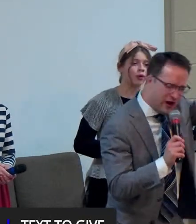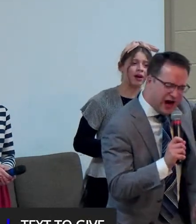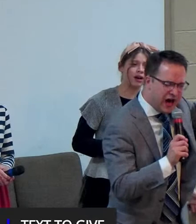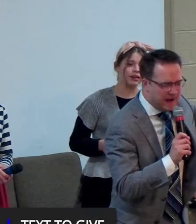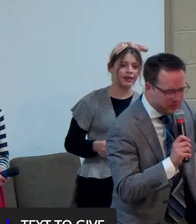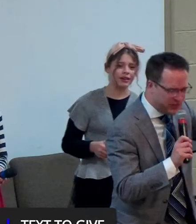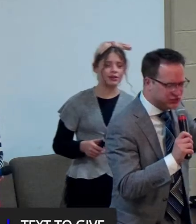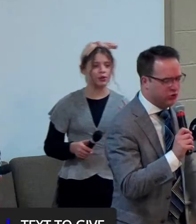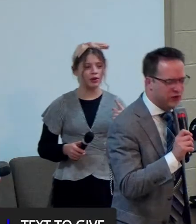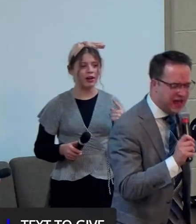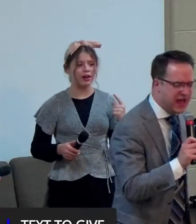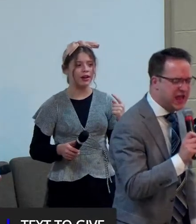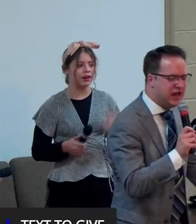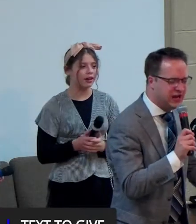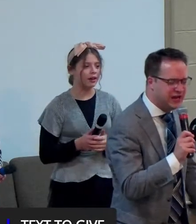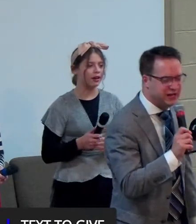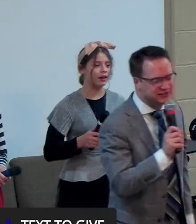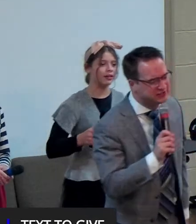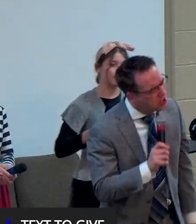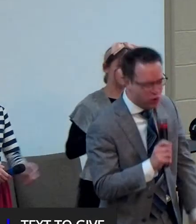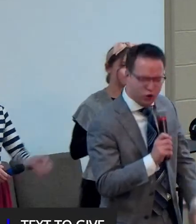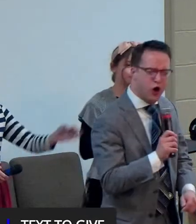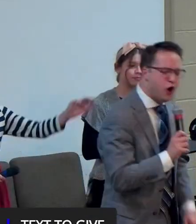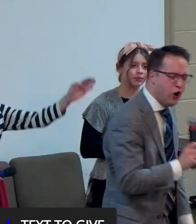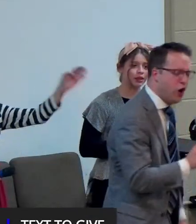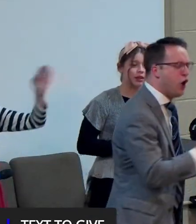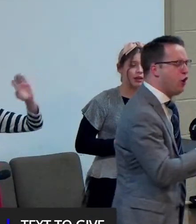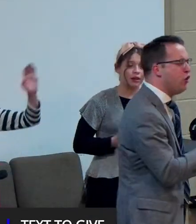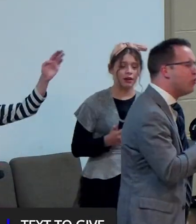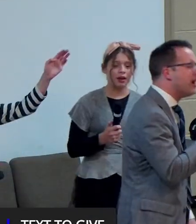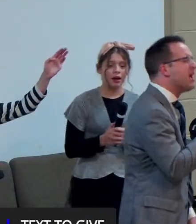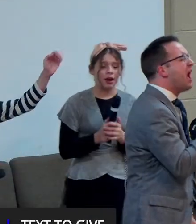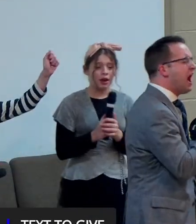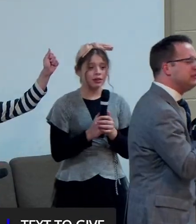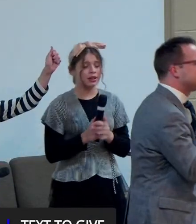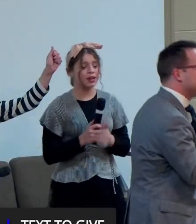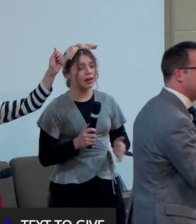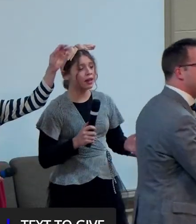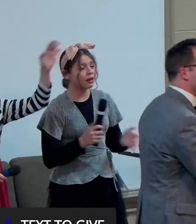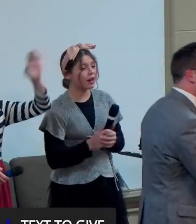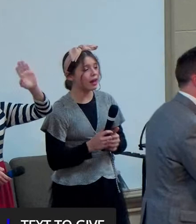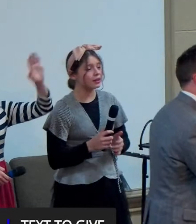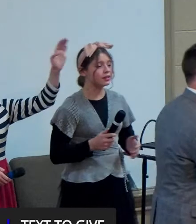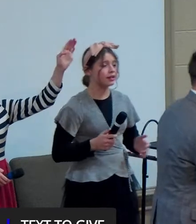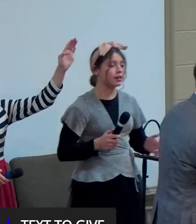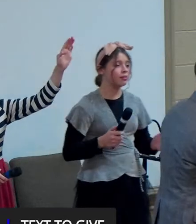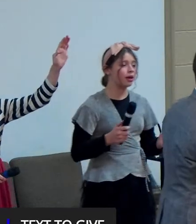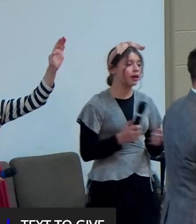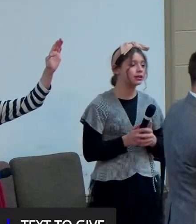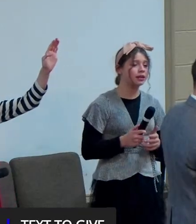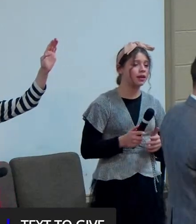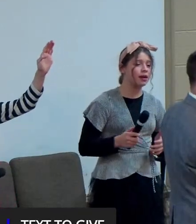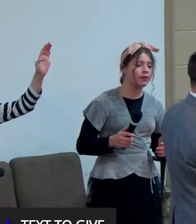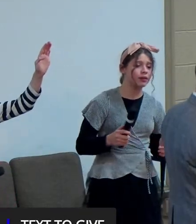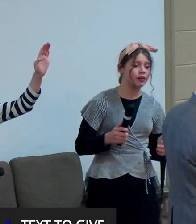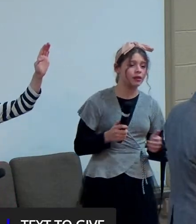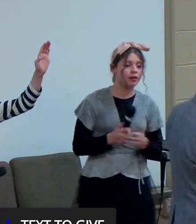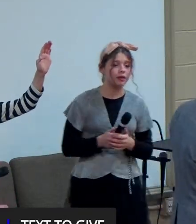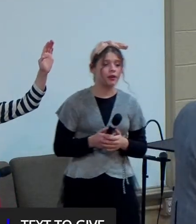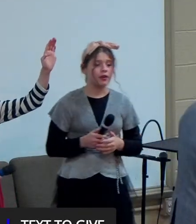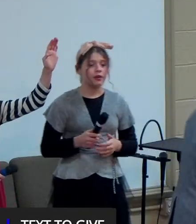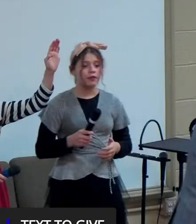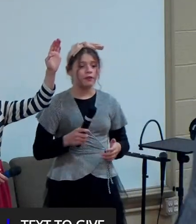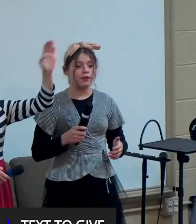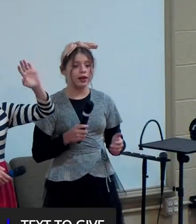I'll run this race. Oh, oh. Until I see my